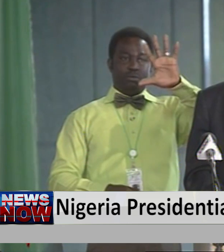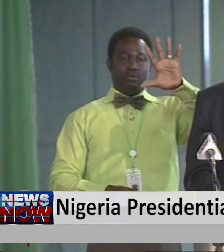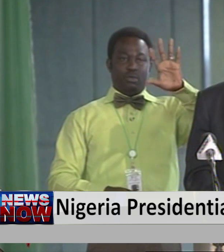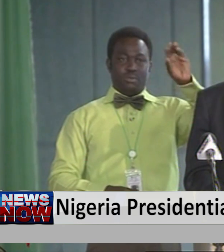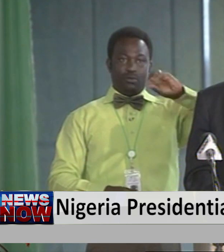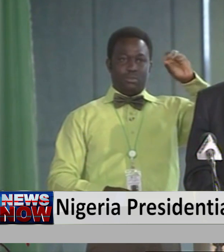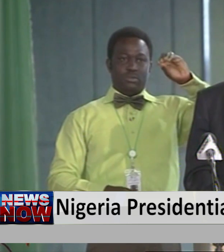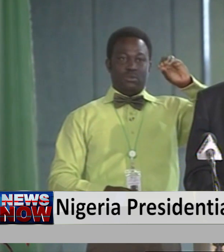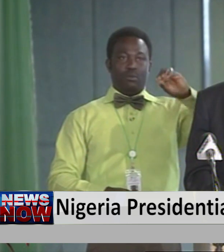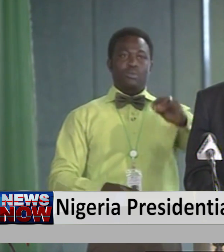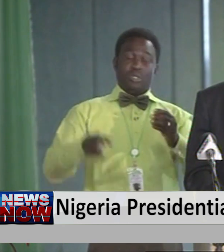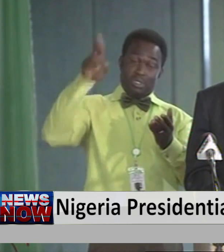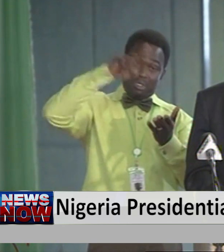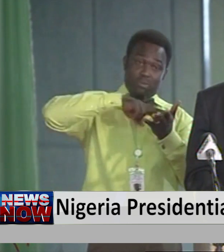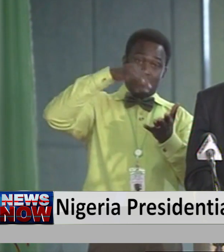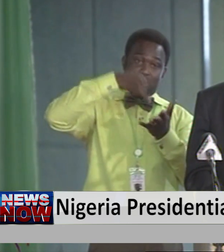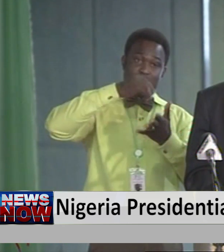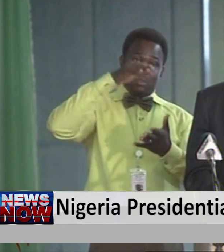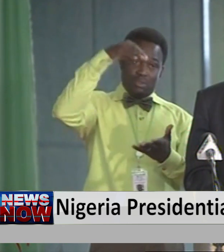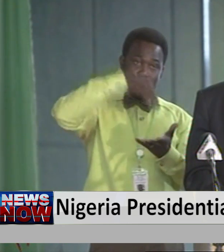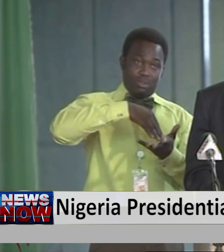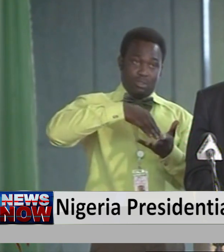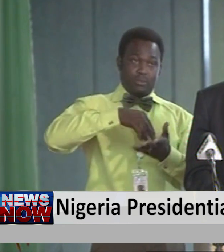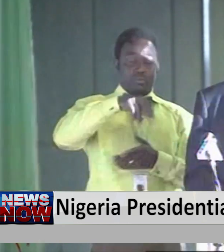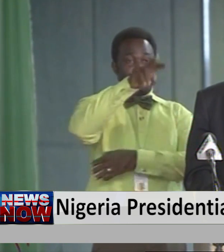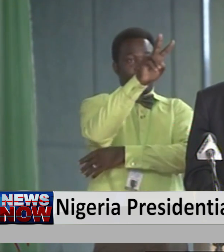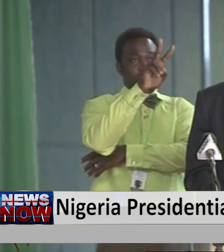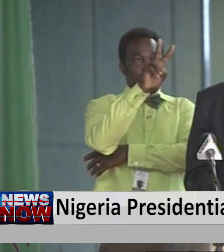207950. I repeat,